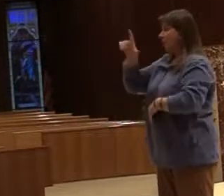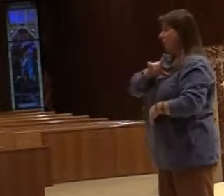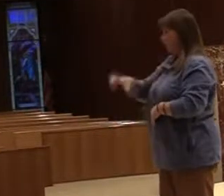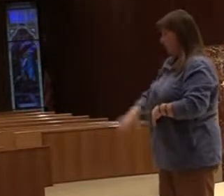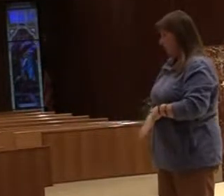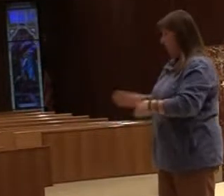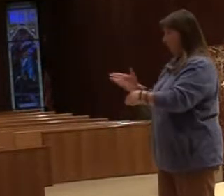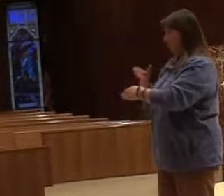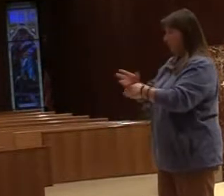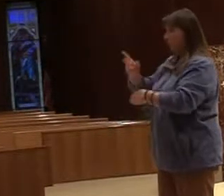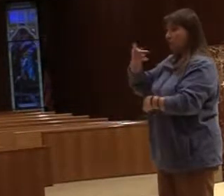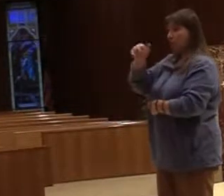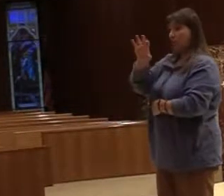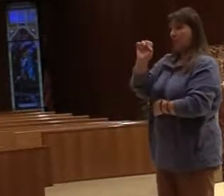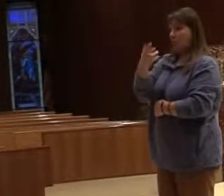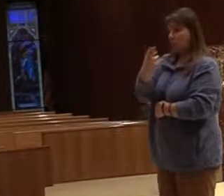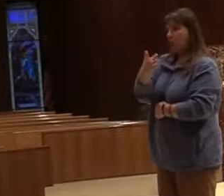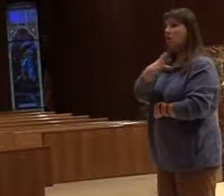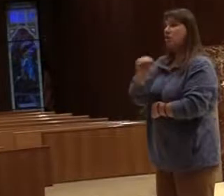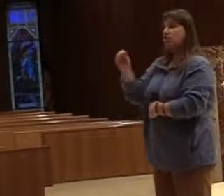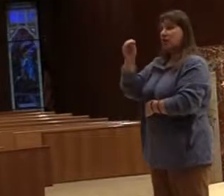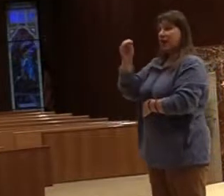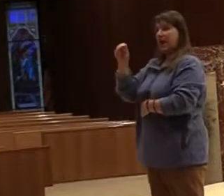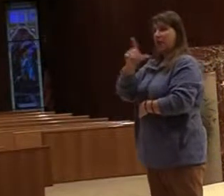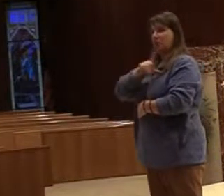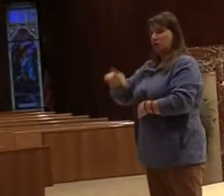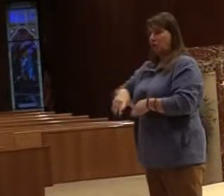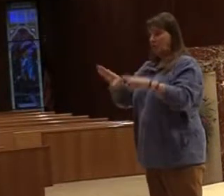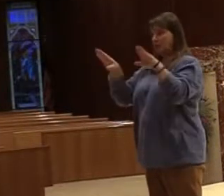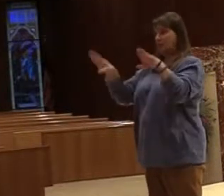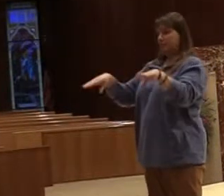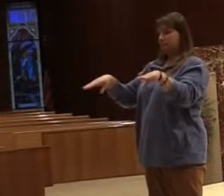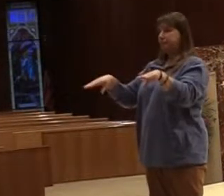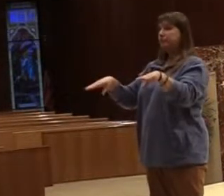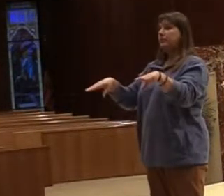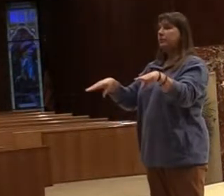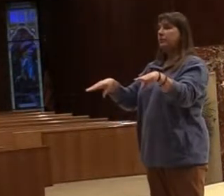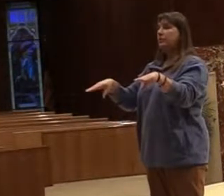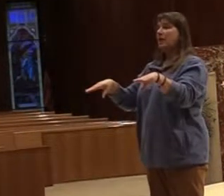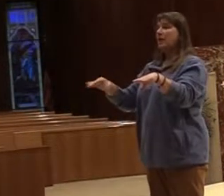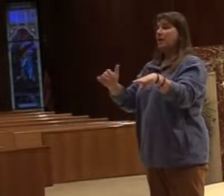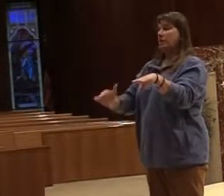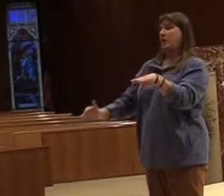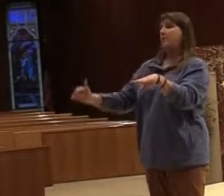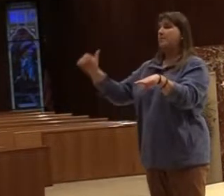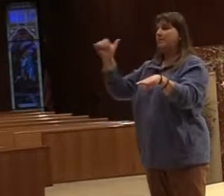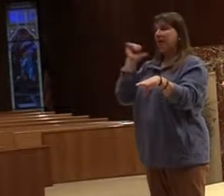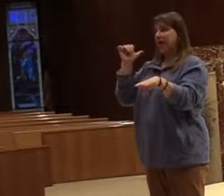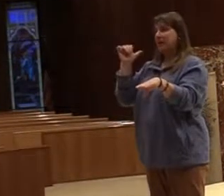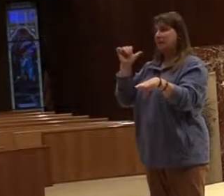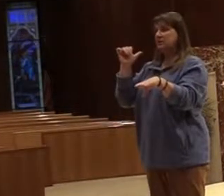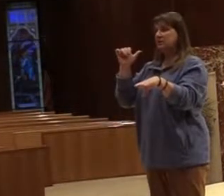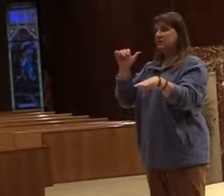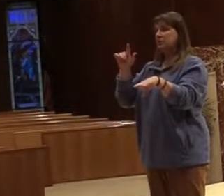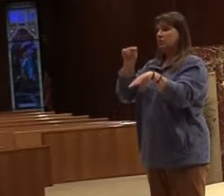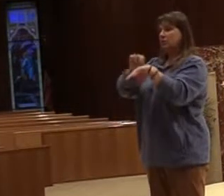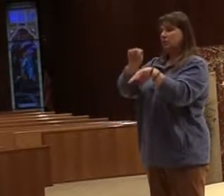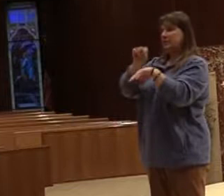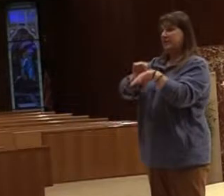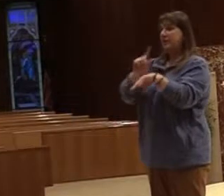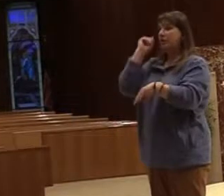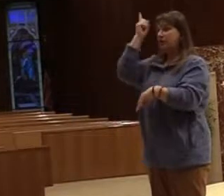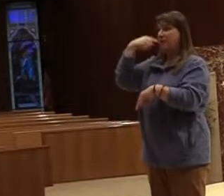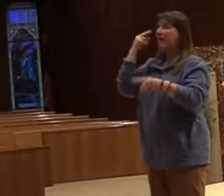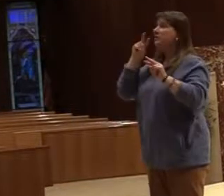the altar, were about 25 men, and their backs to the temple of the Lord, and their faces were towards the